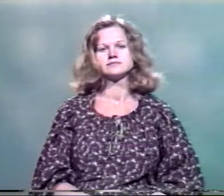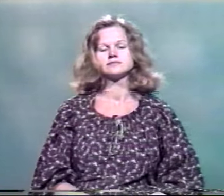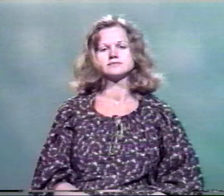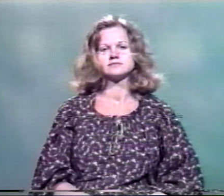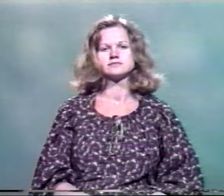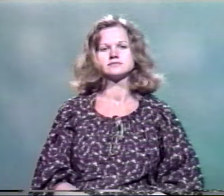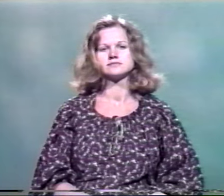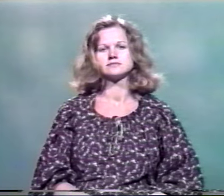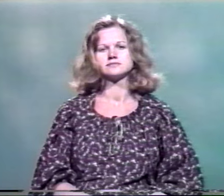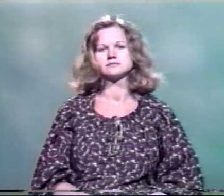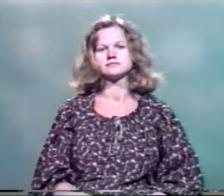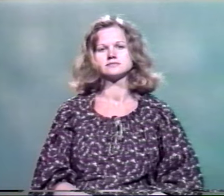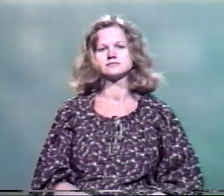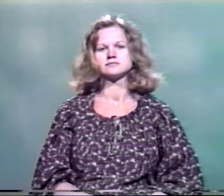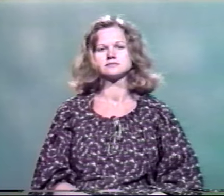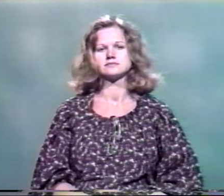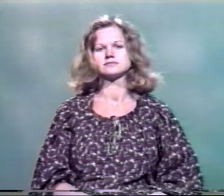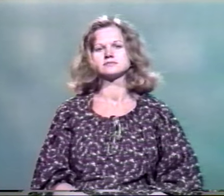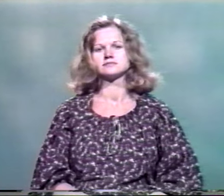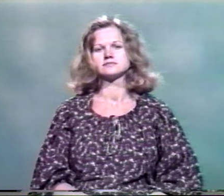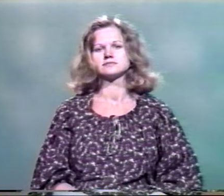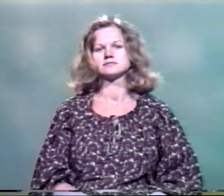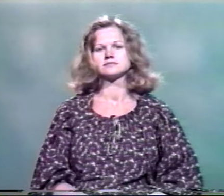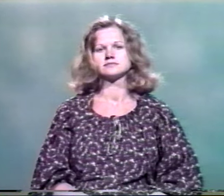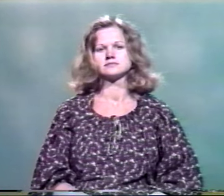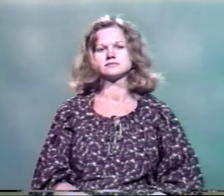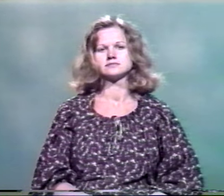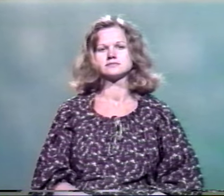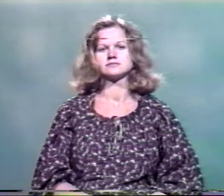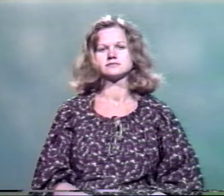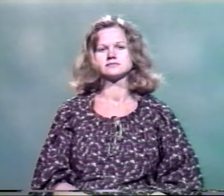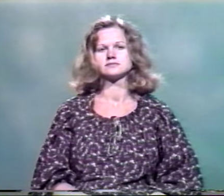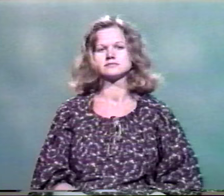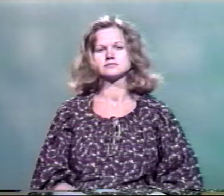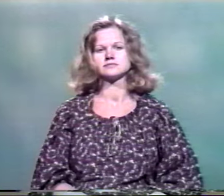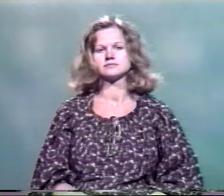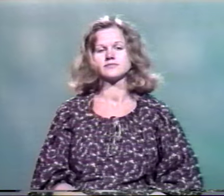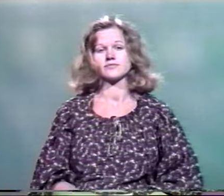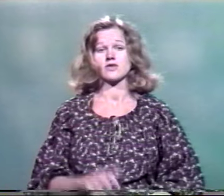The dog was over here on the left, and the dog jumped in the car and sat on Greg's wife.